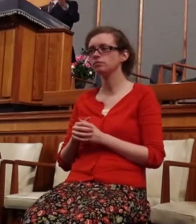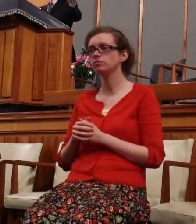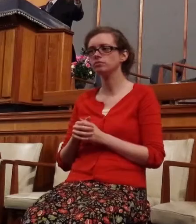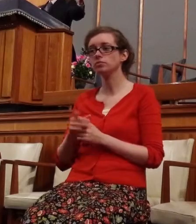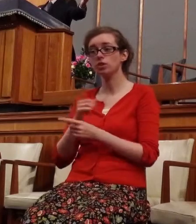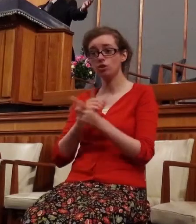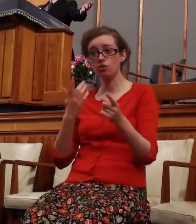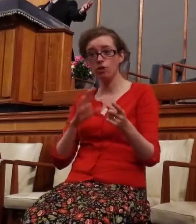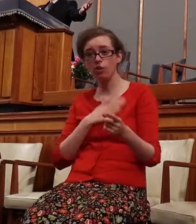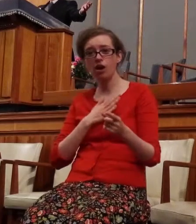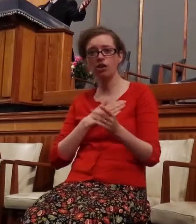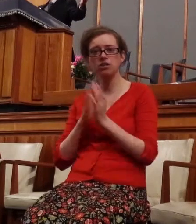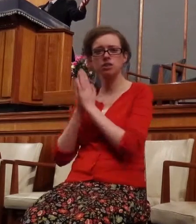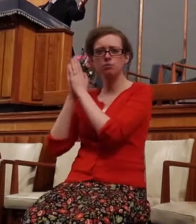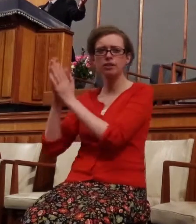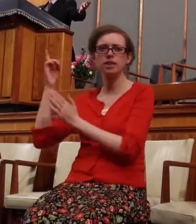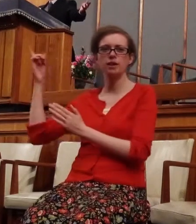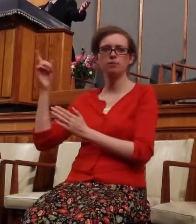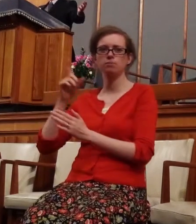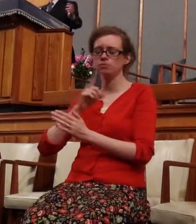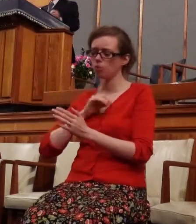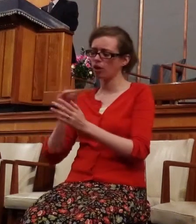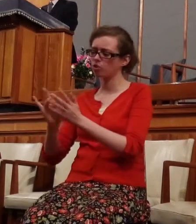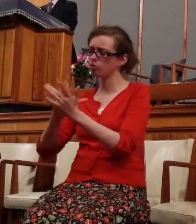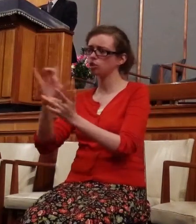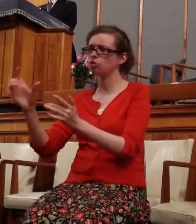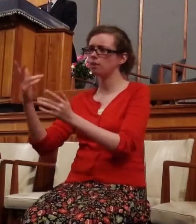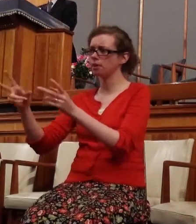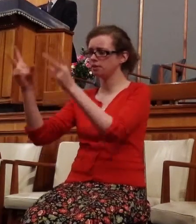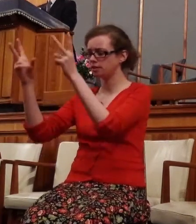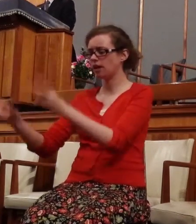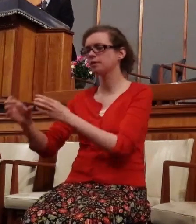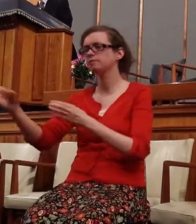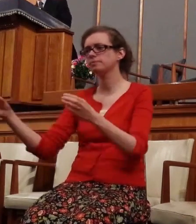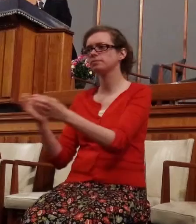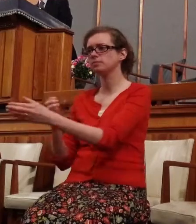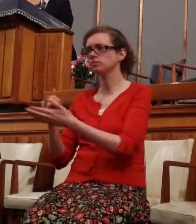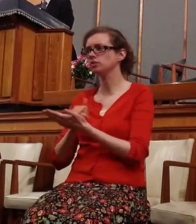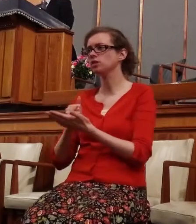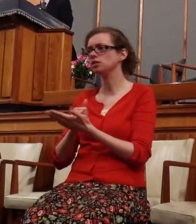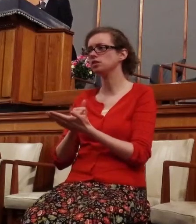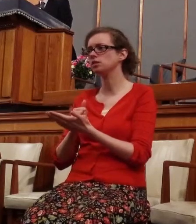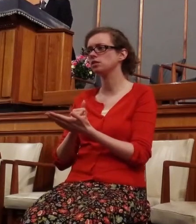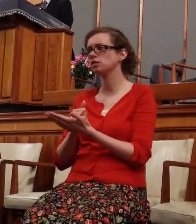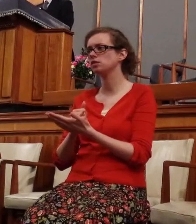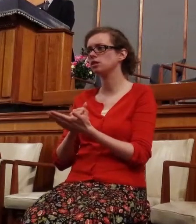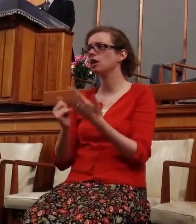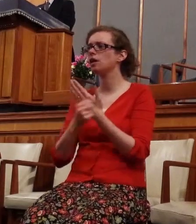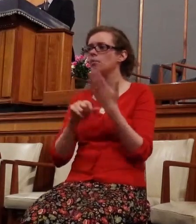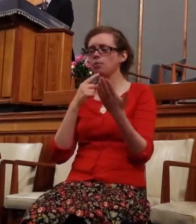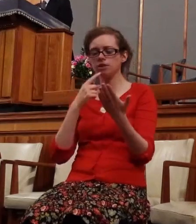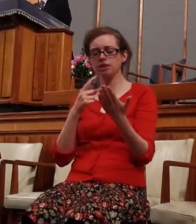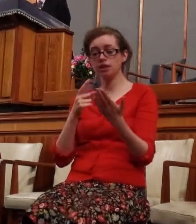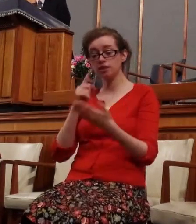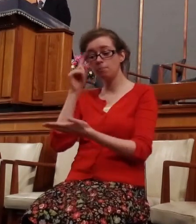Christ, who died on the cross of Calvary to redeem sinners. Oh, the Bible says, thou shalt be saved.